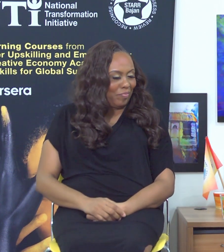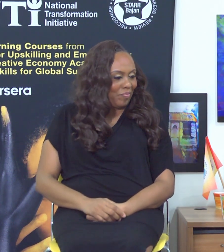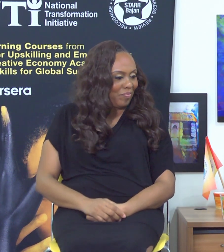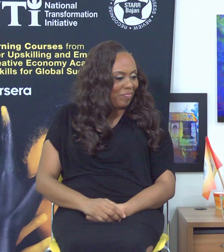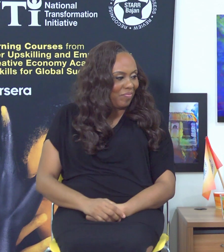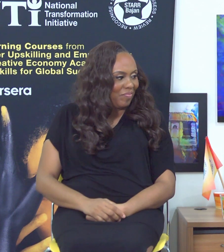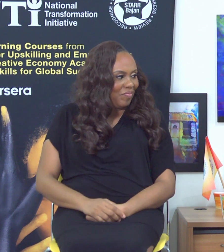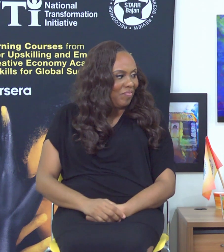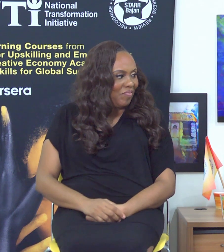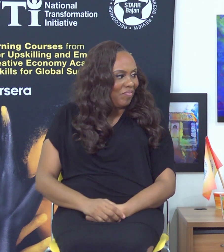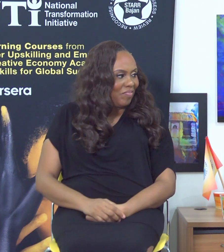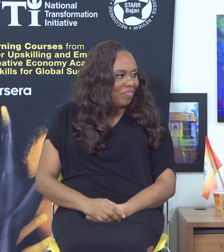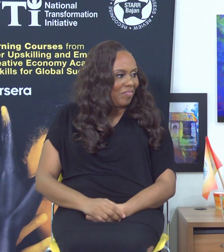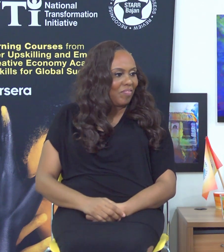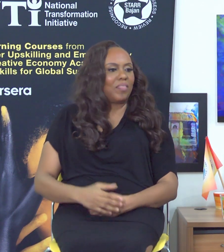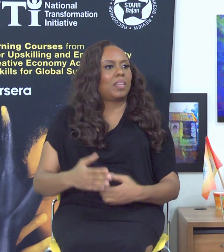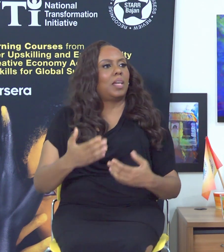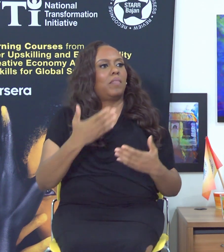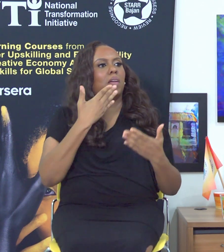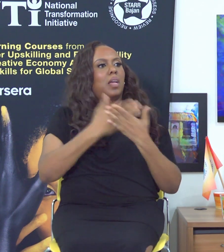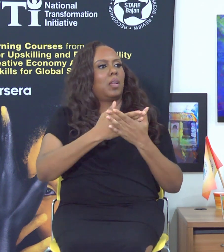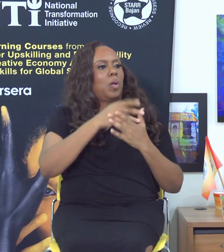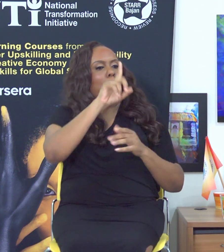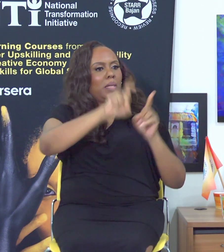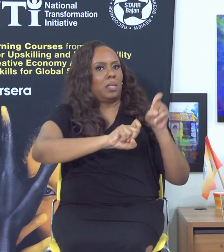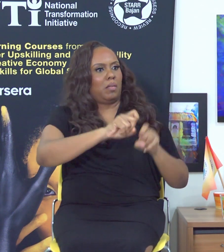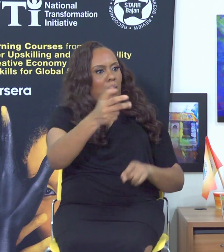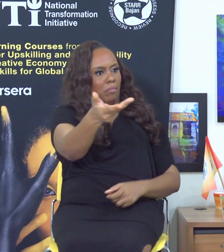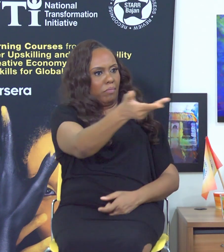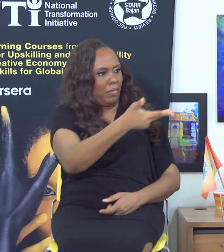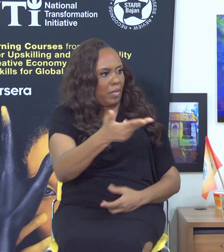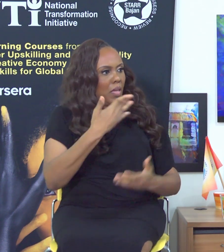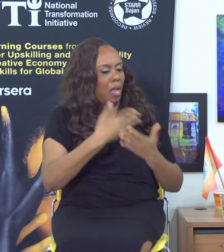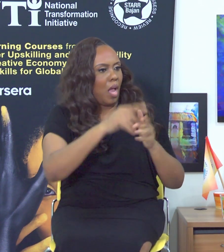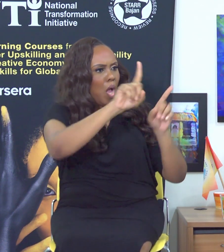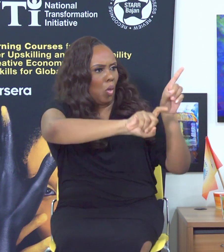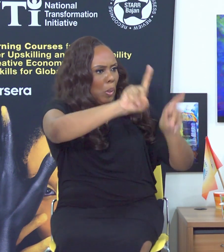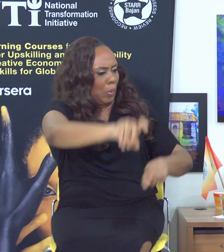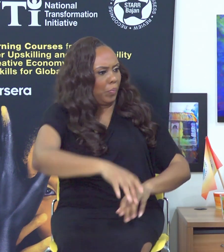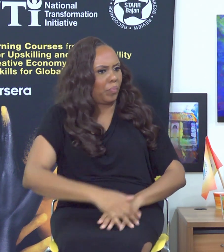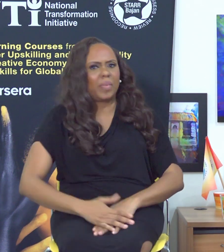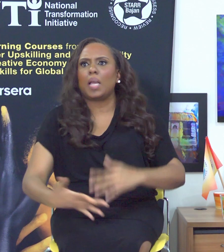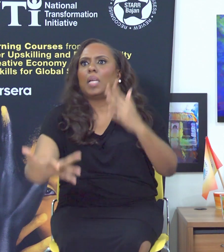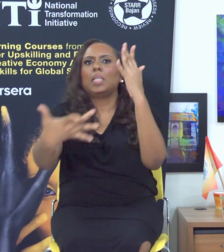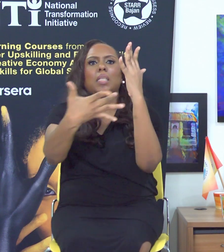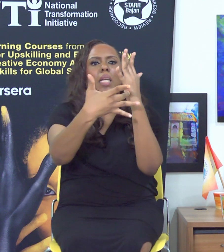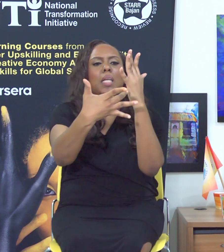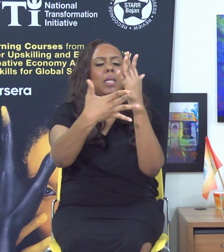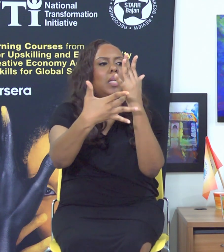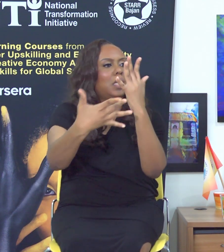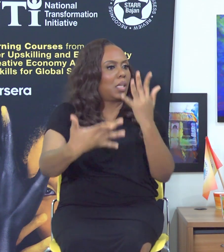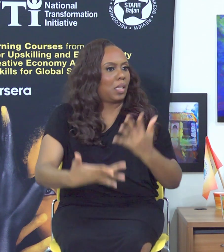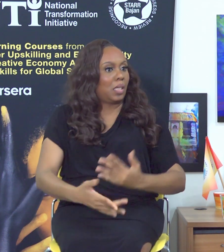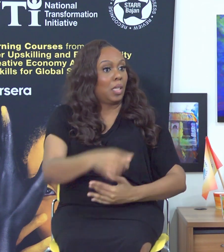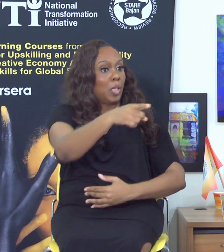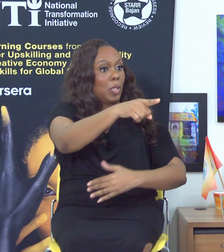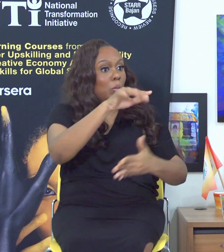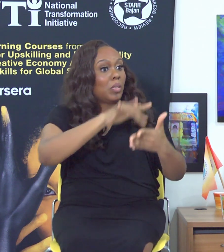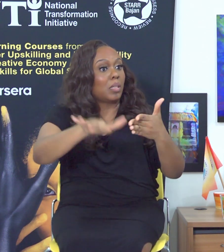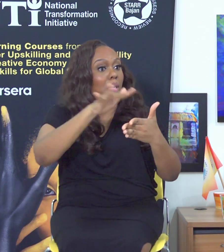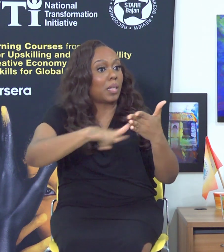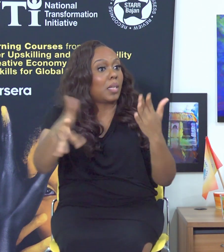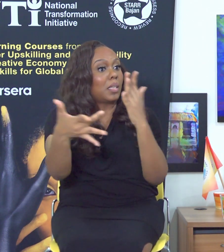I have a good question for all three of you. Yeah. Thank you. Let's talk about technology. You studied